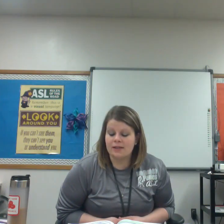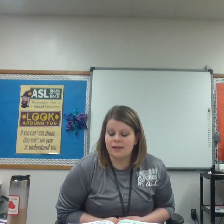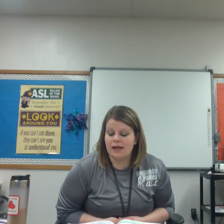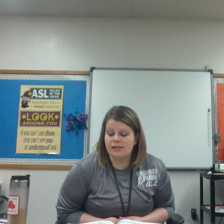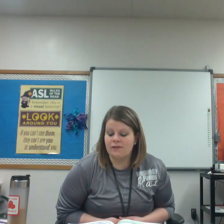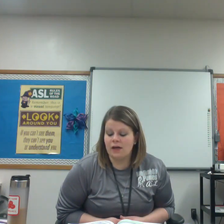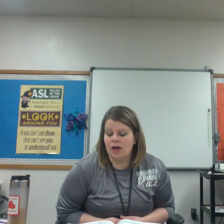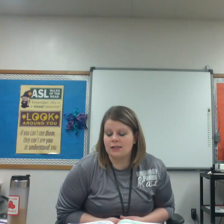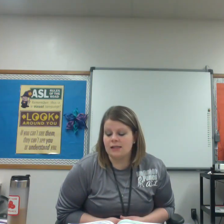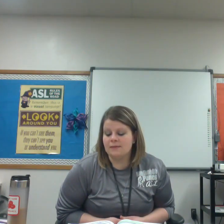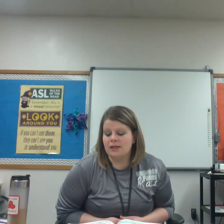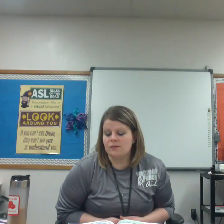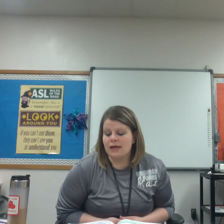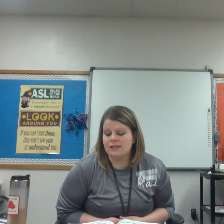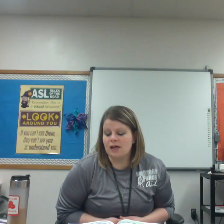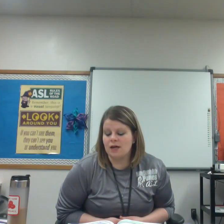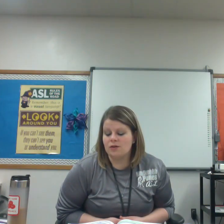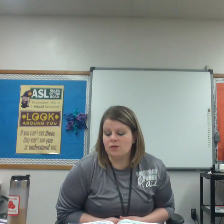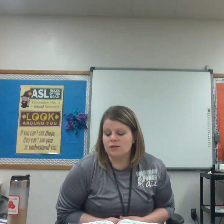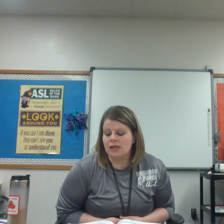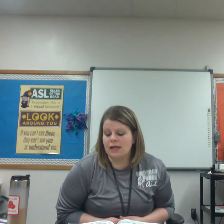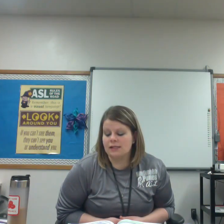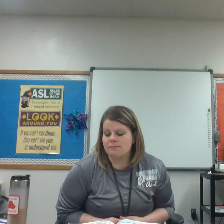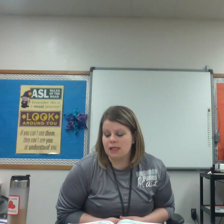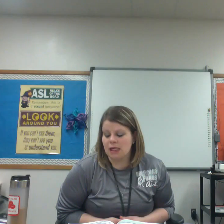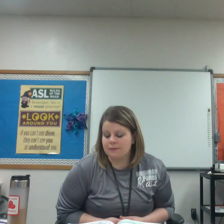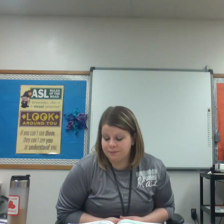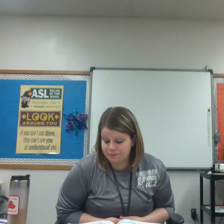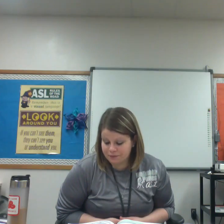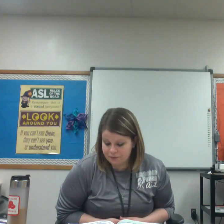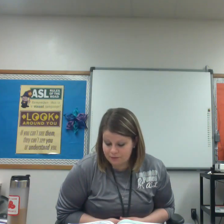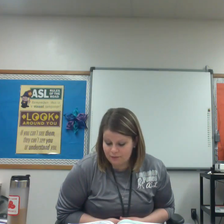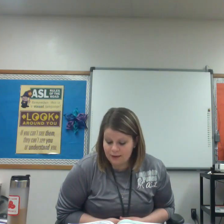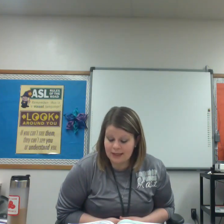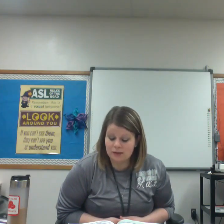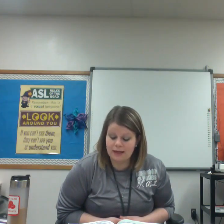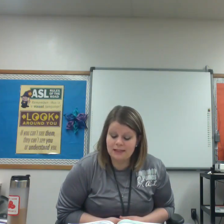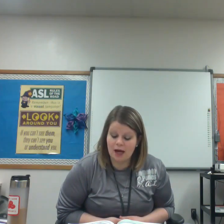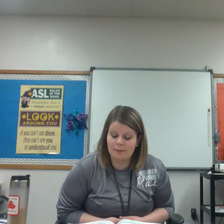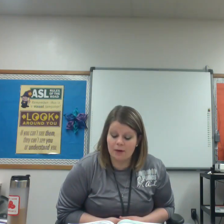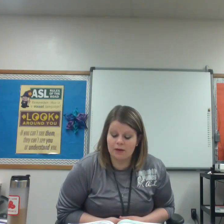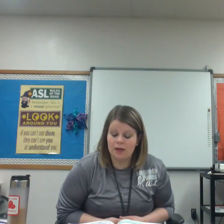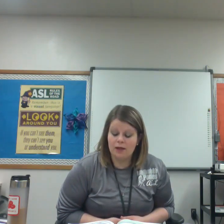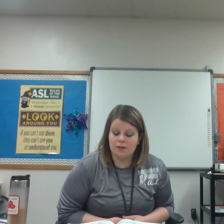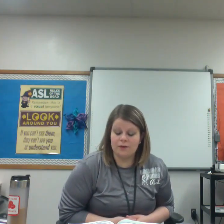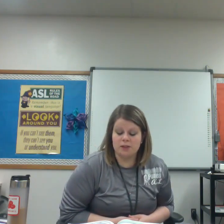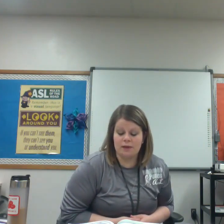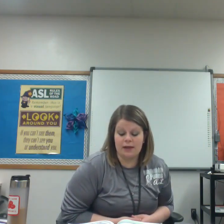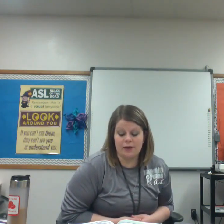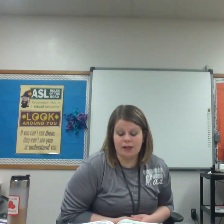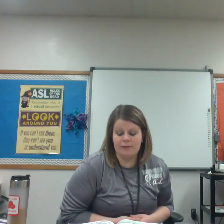on the classifier concept, can you guess the unknown sign's meaning? Okay, so let's talk about the first one there. You're going to be